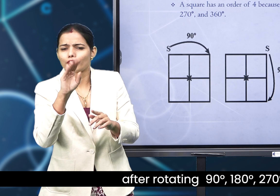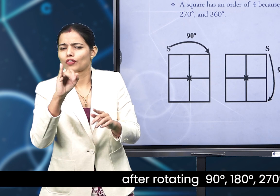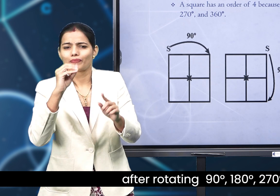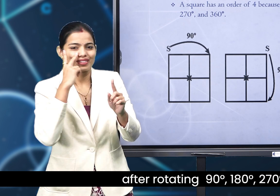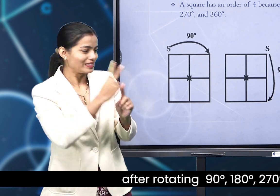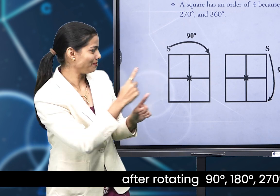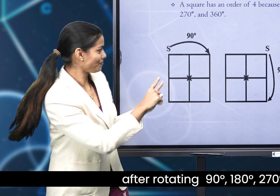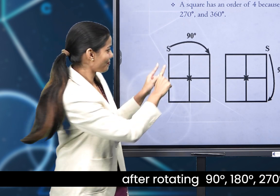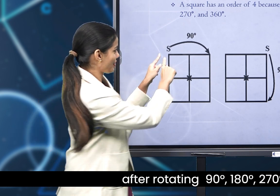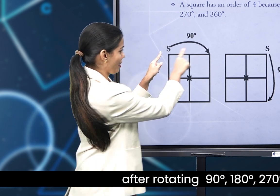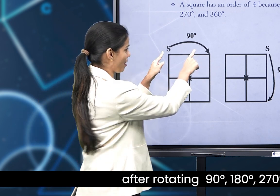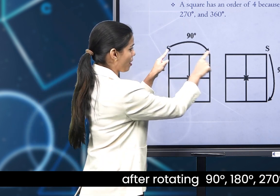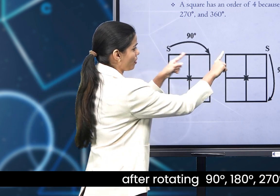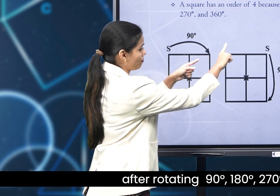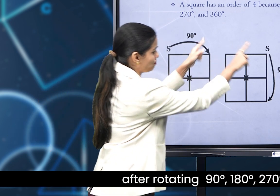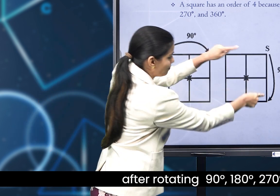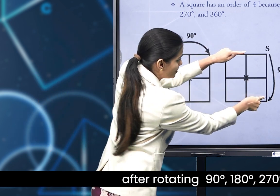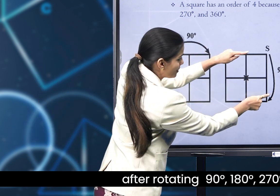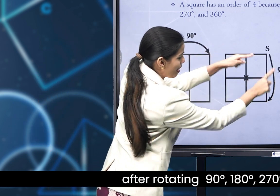270 degree and 360 degree.